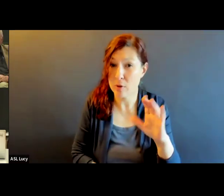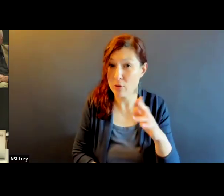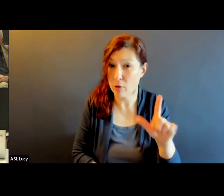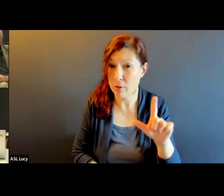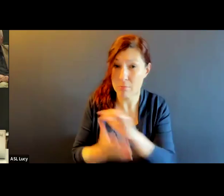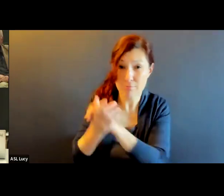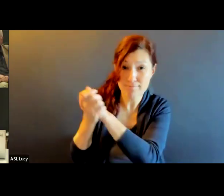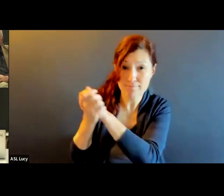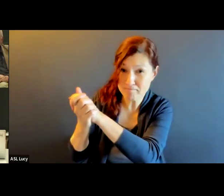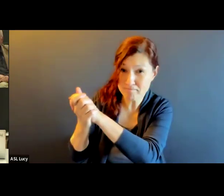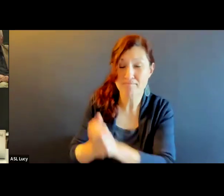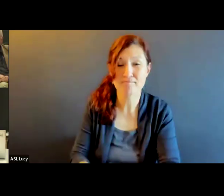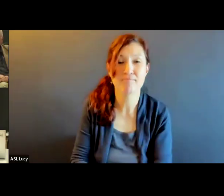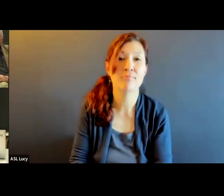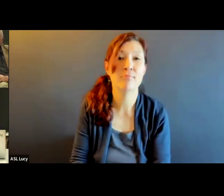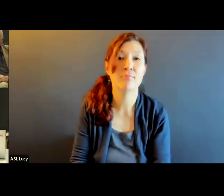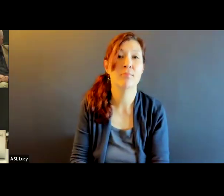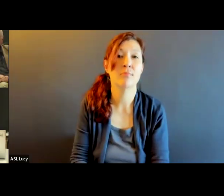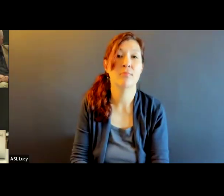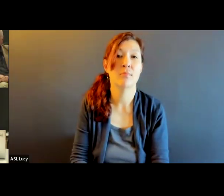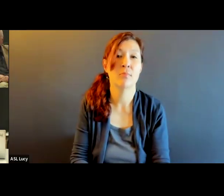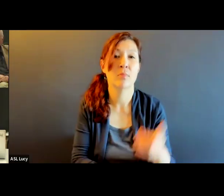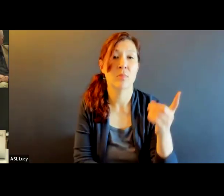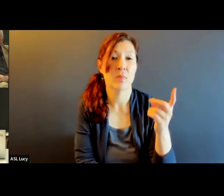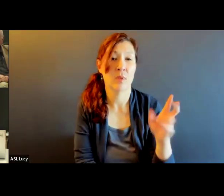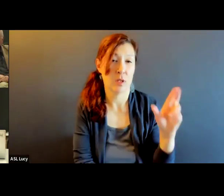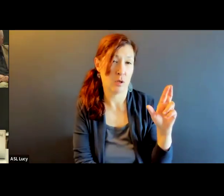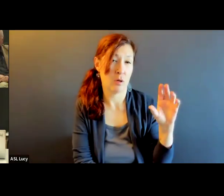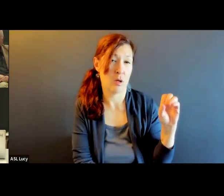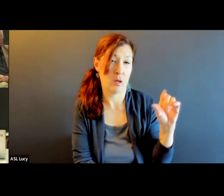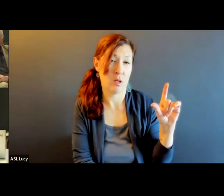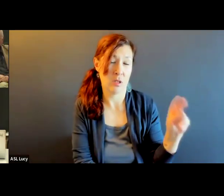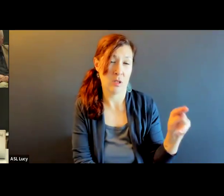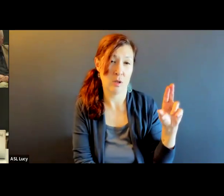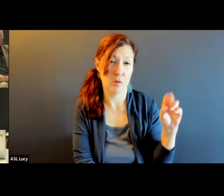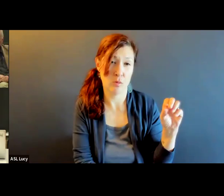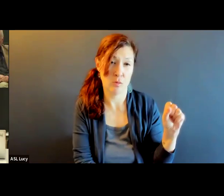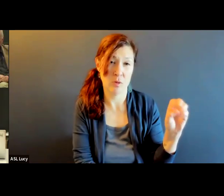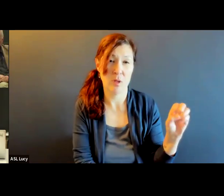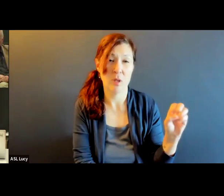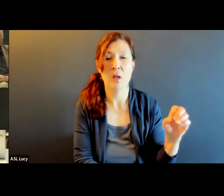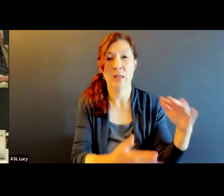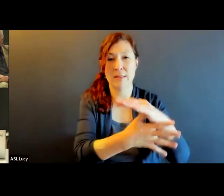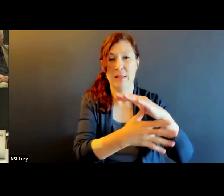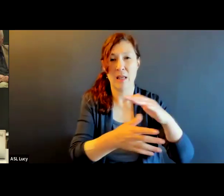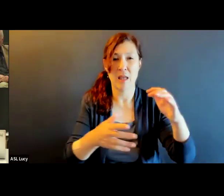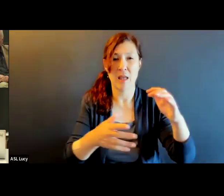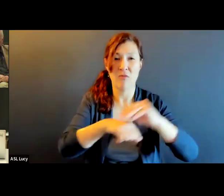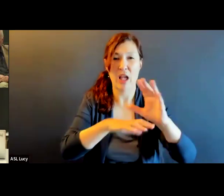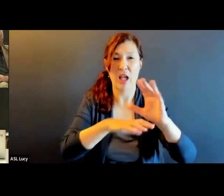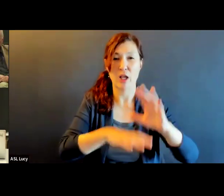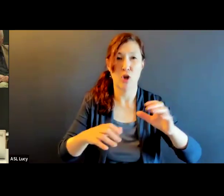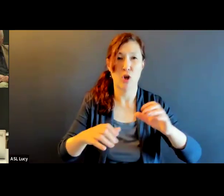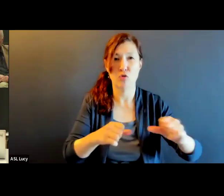Congratulations. Good to see you. My name is Dr. Colin Rose, Senior Advisor for Strategy. I'm here with my colleague,